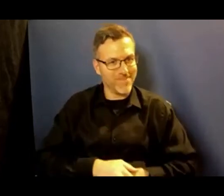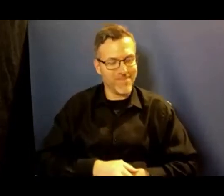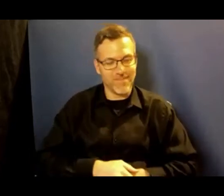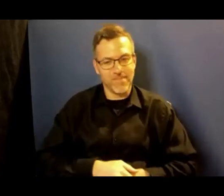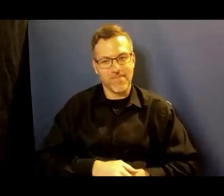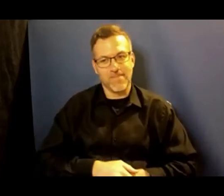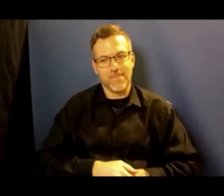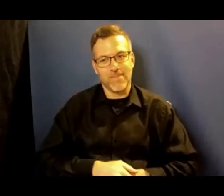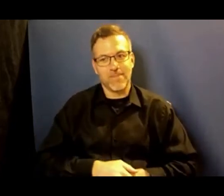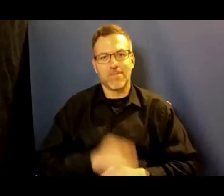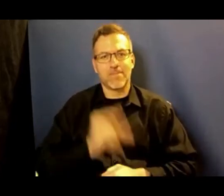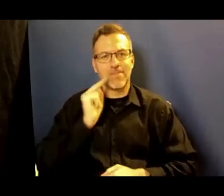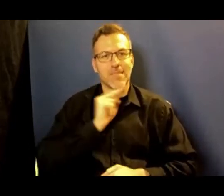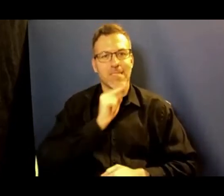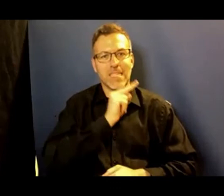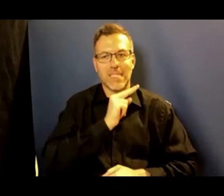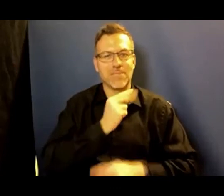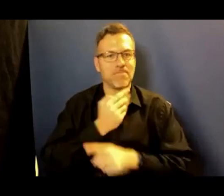Thank you.